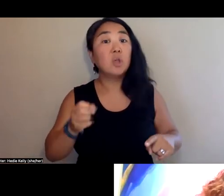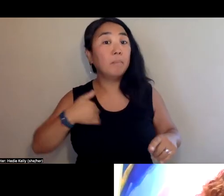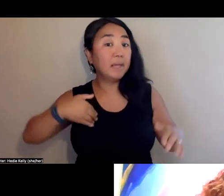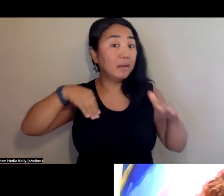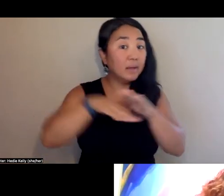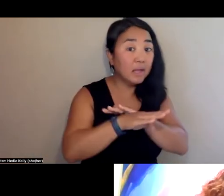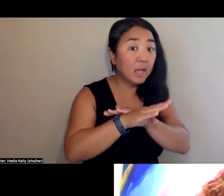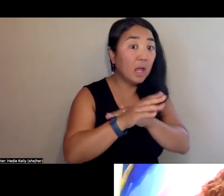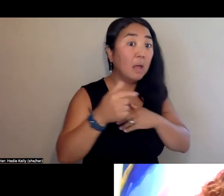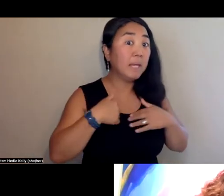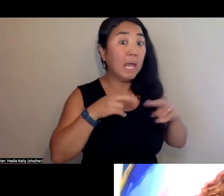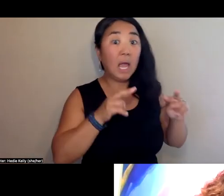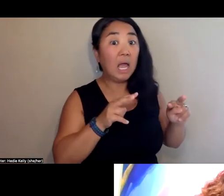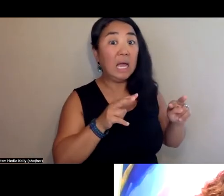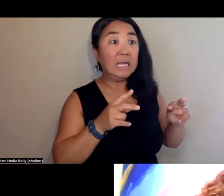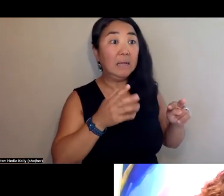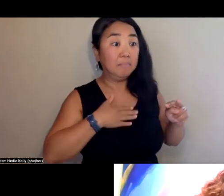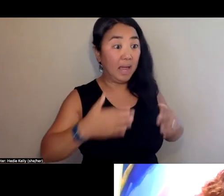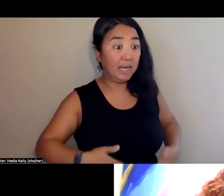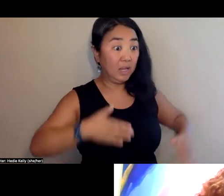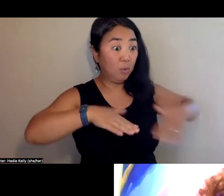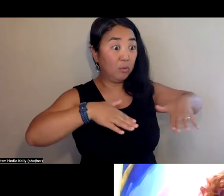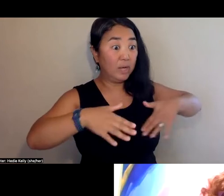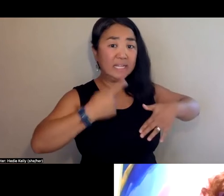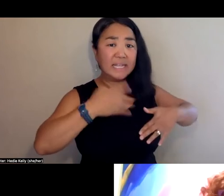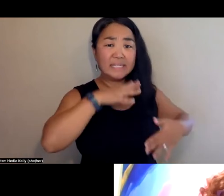going to duck out when the body says enough. Mm-hmm.